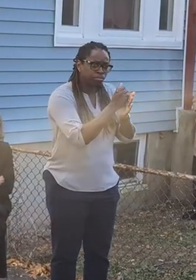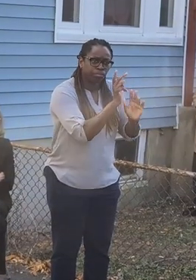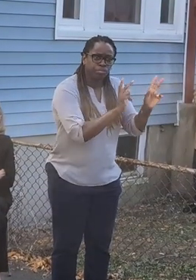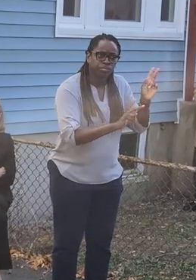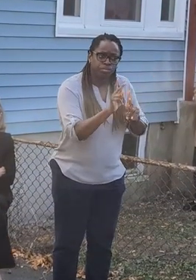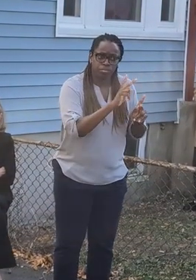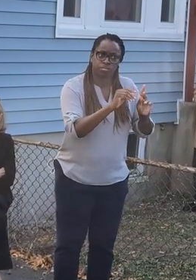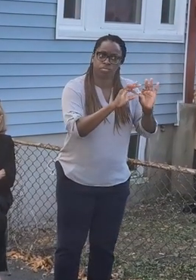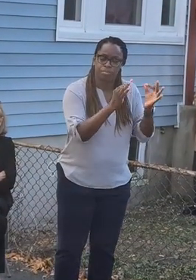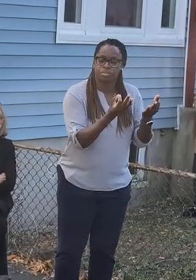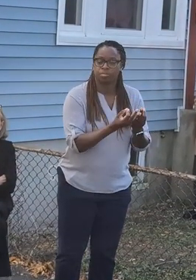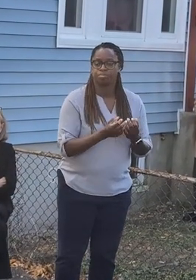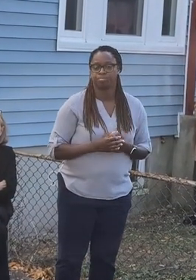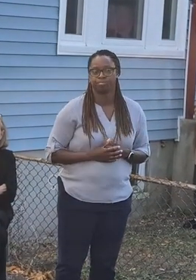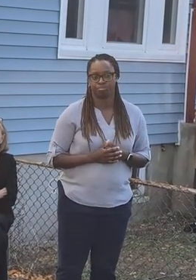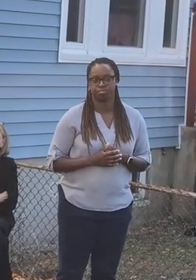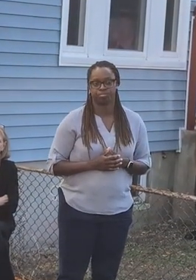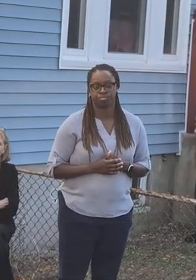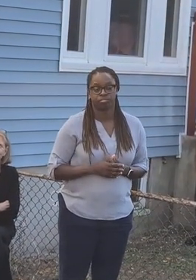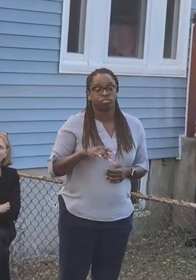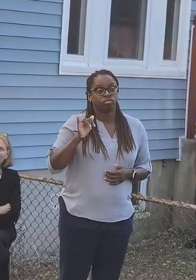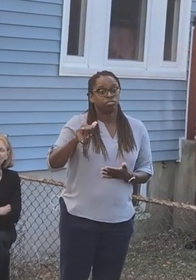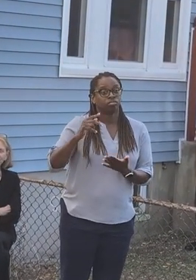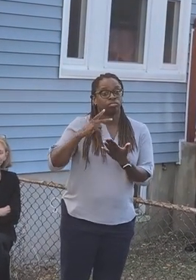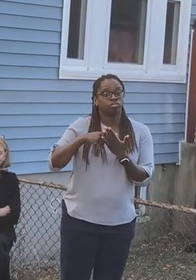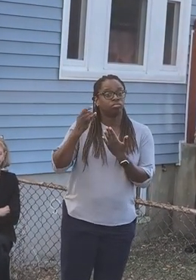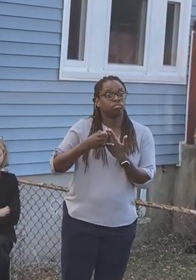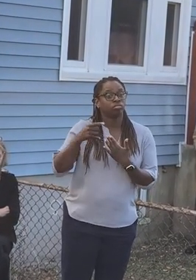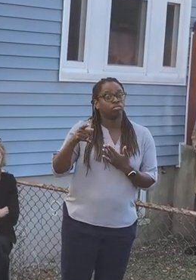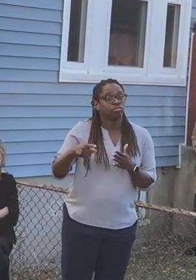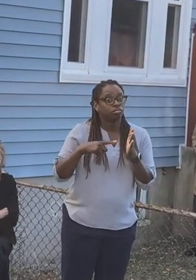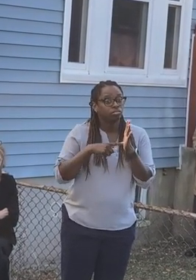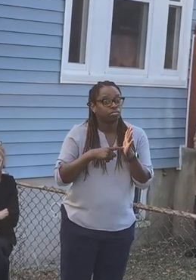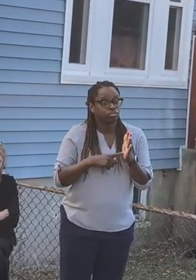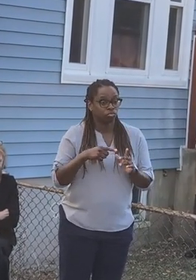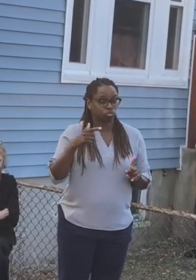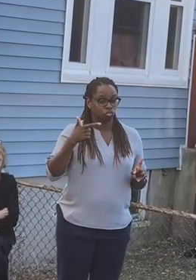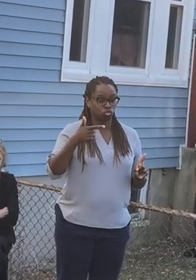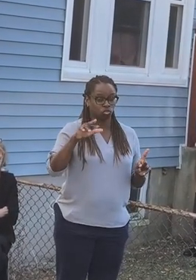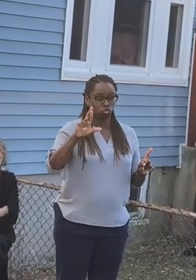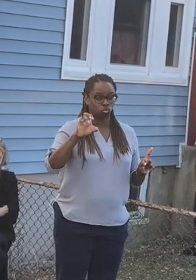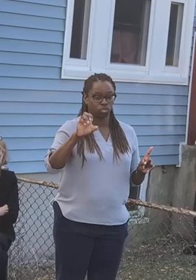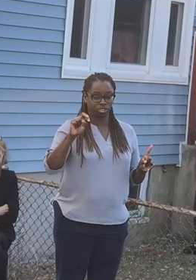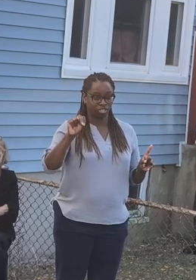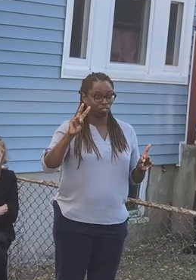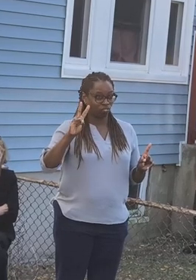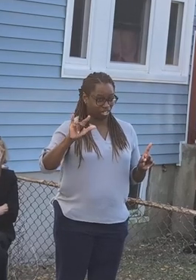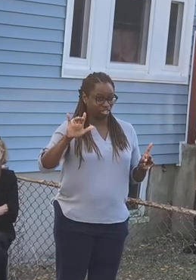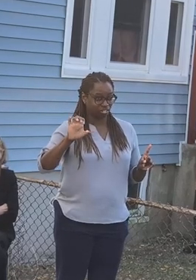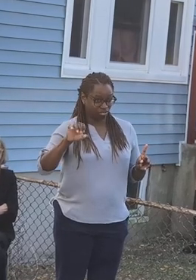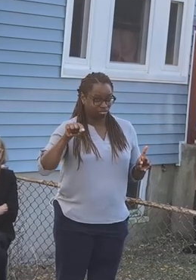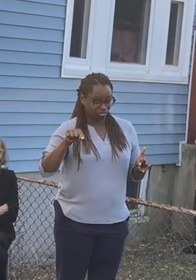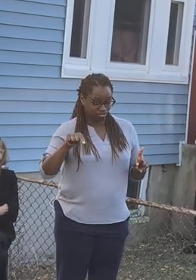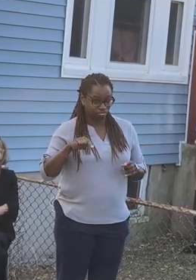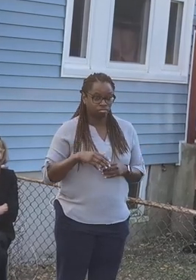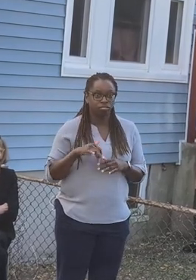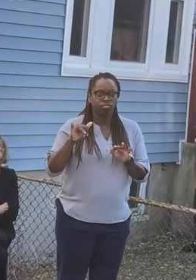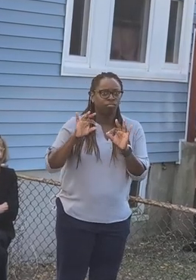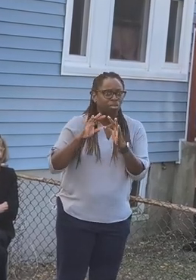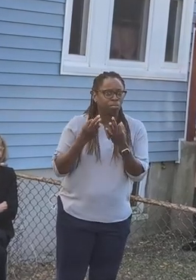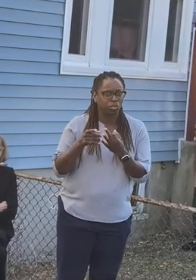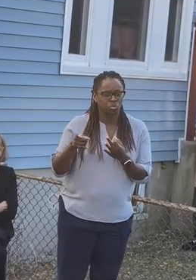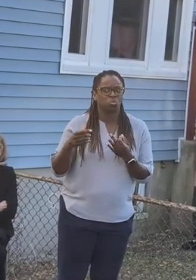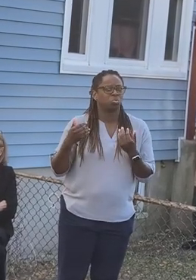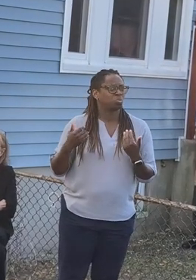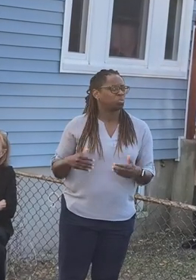With projects like the Greenville Bundle, we recently acquired, with stabilized housing for families at risk of displacement, we've